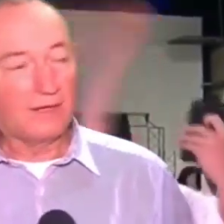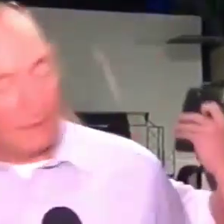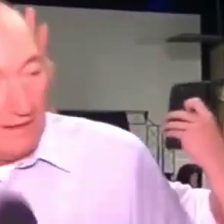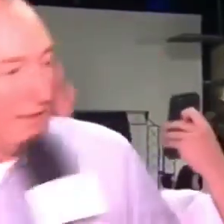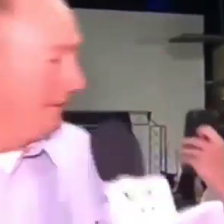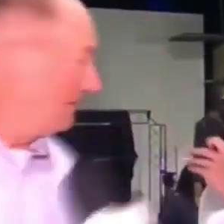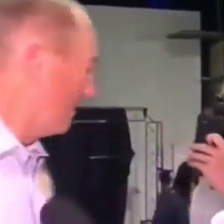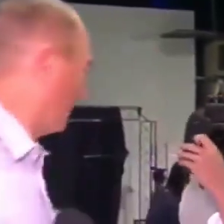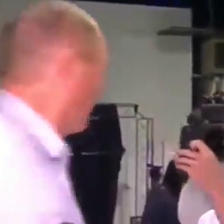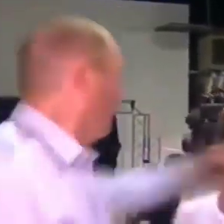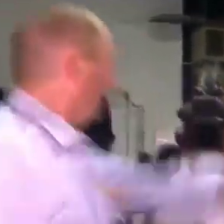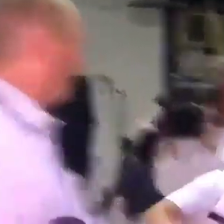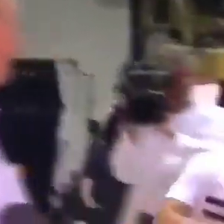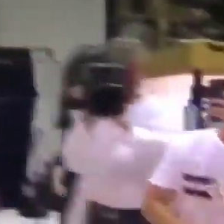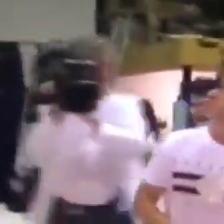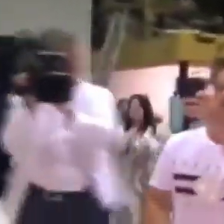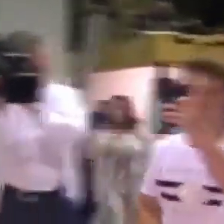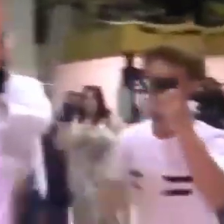their own.